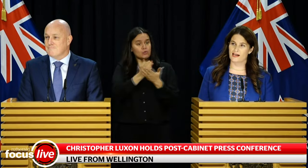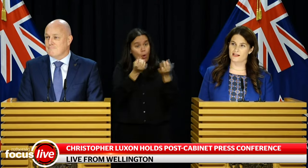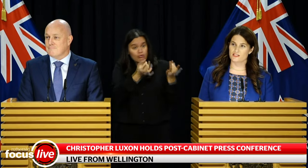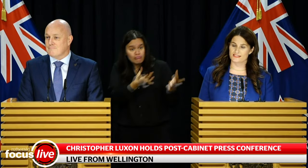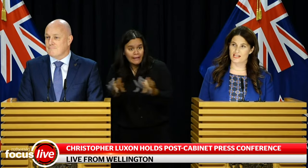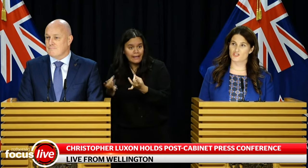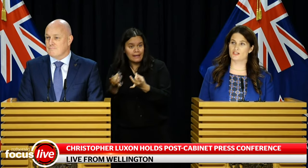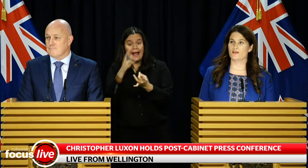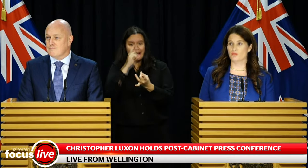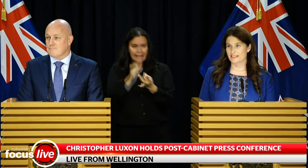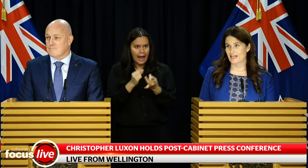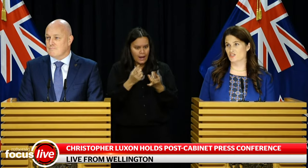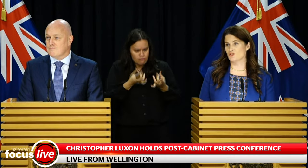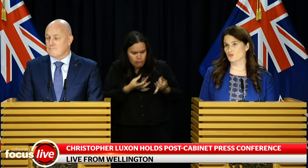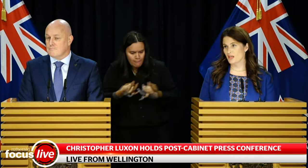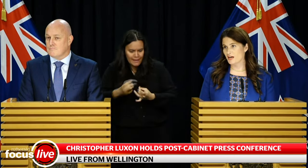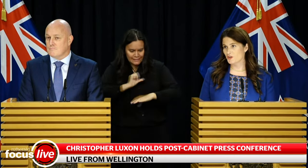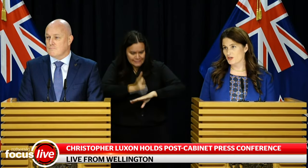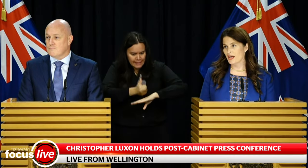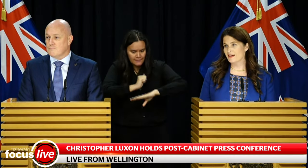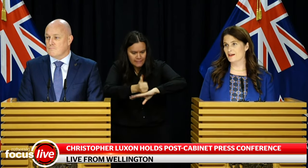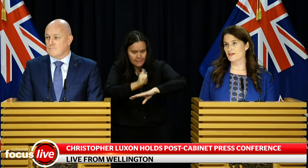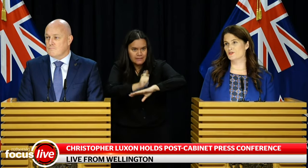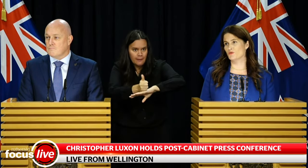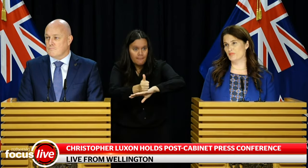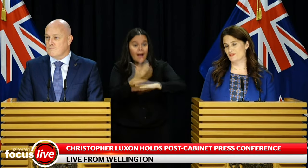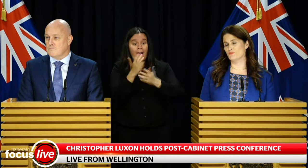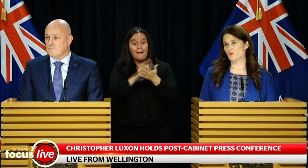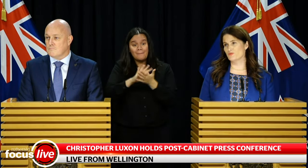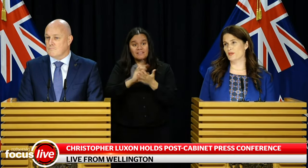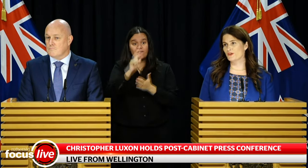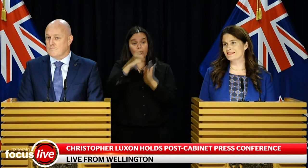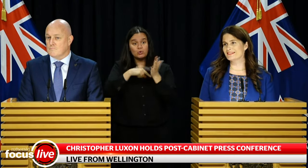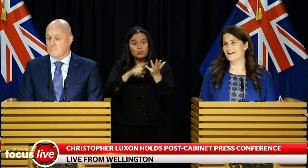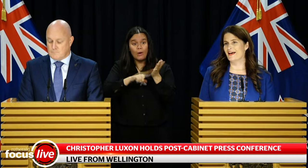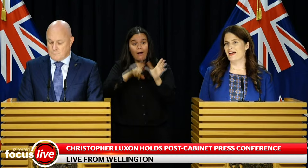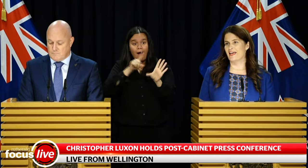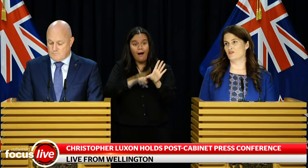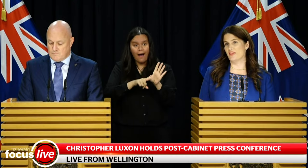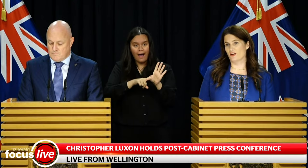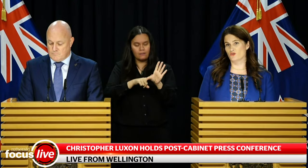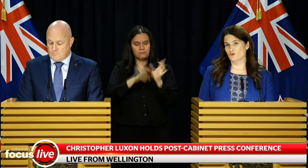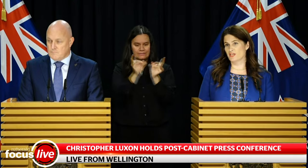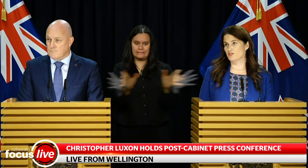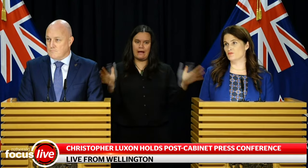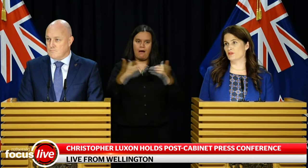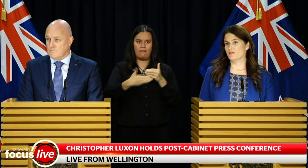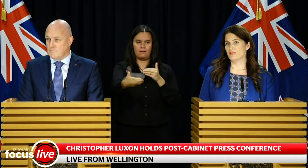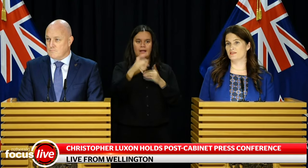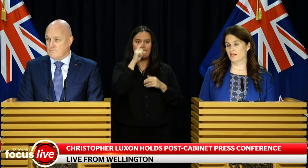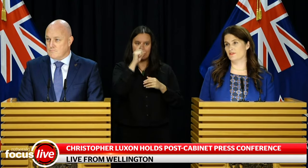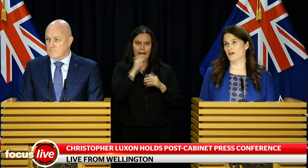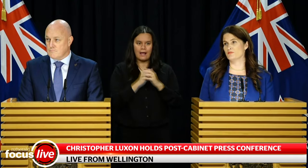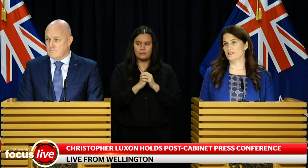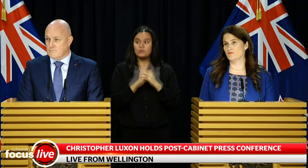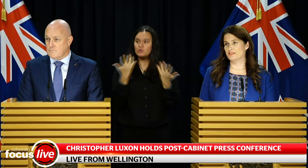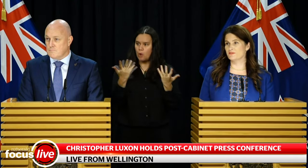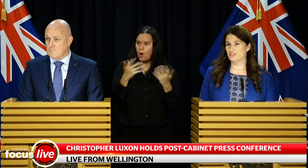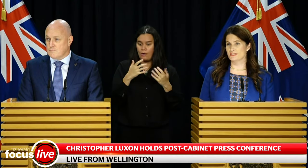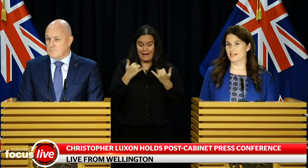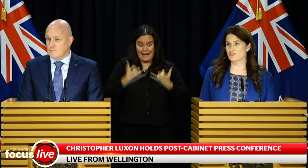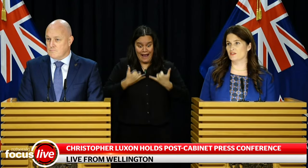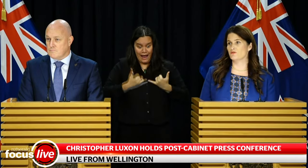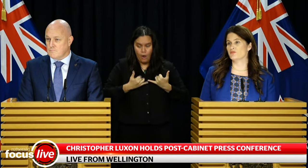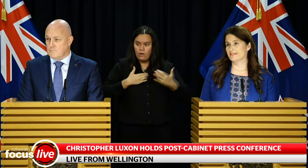that legislation and regulation should look like so it best supports parents, and that consultation period means we'll have time to get a